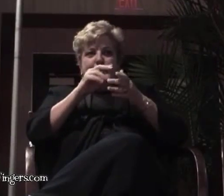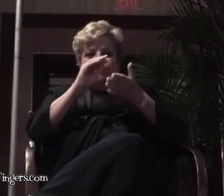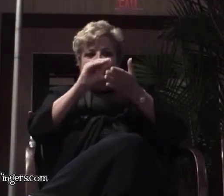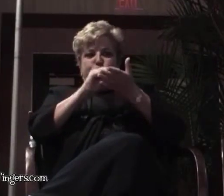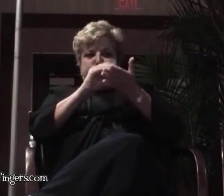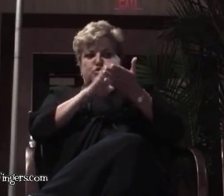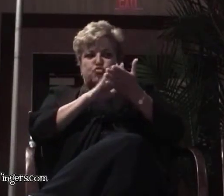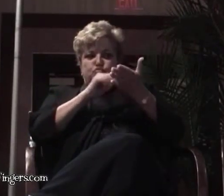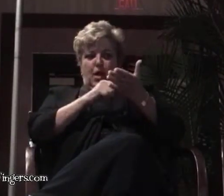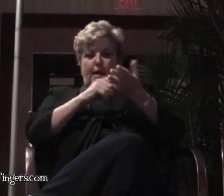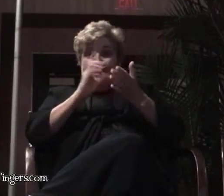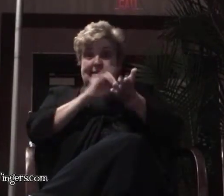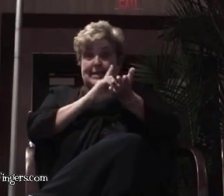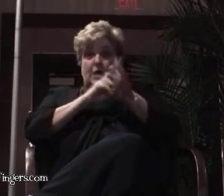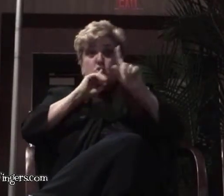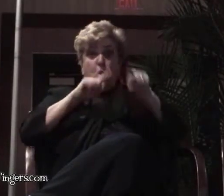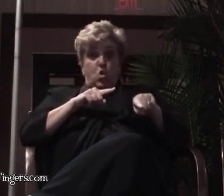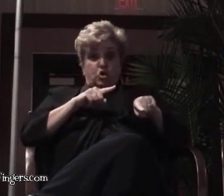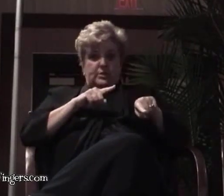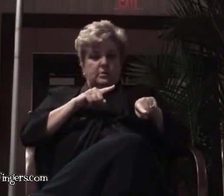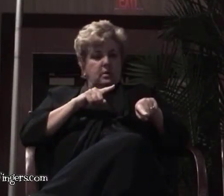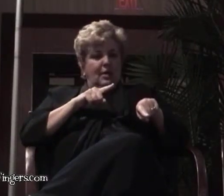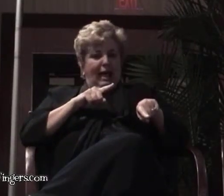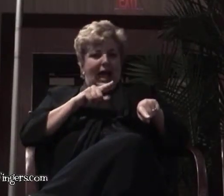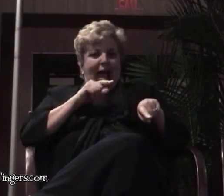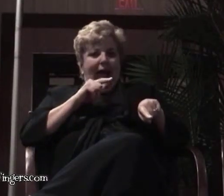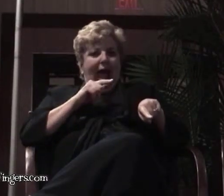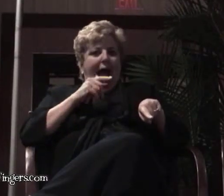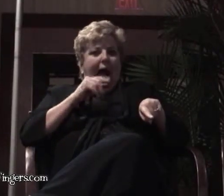I'm always out of Valium.